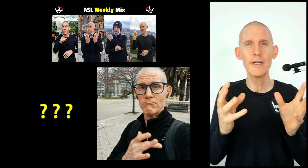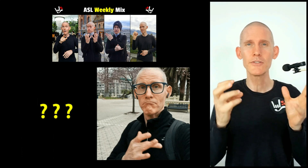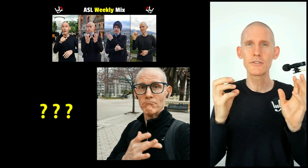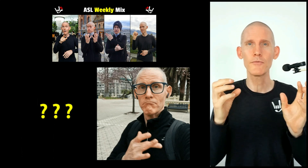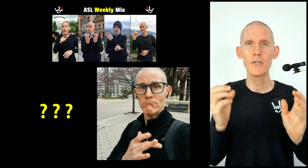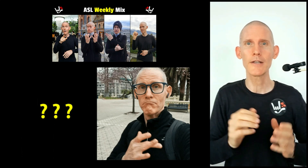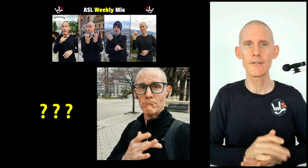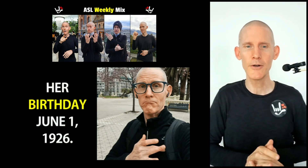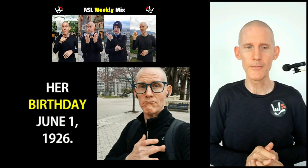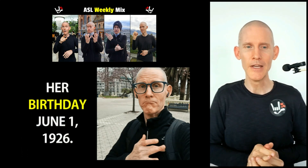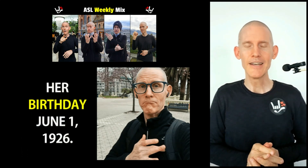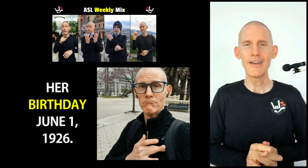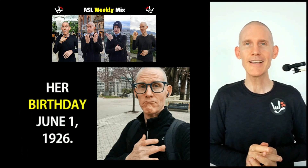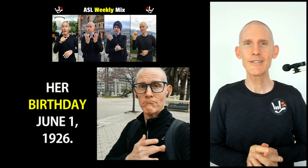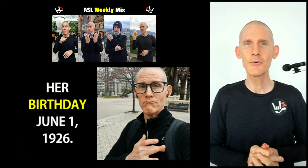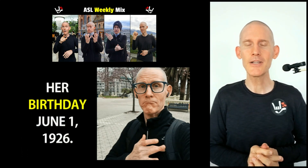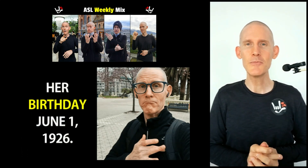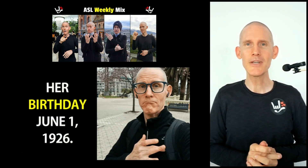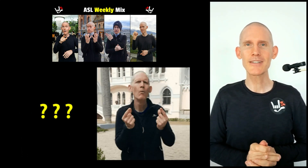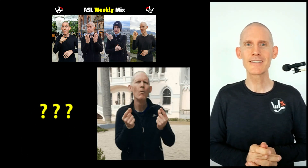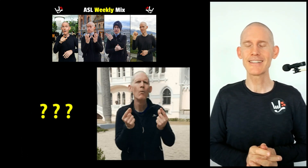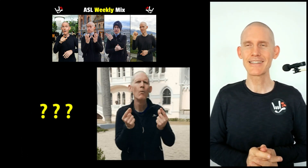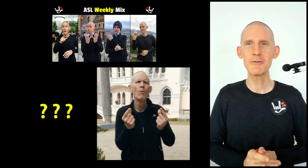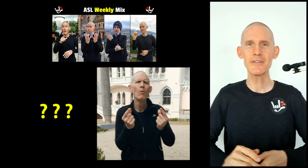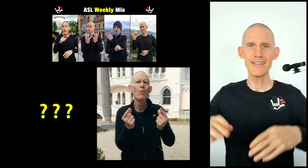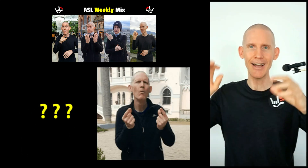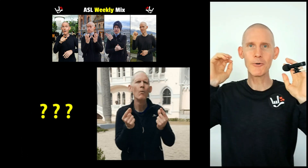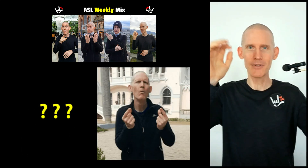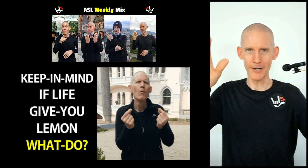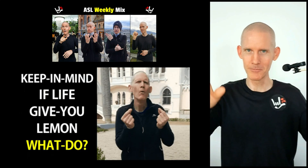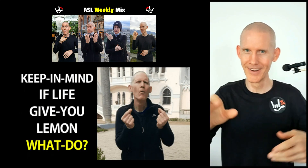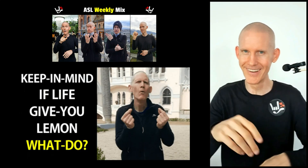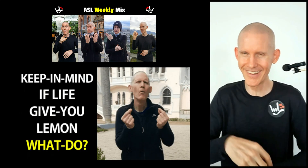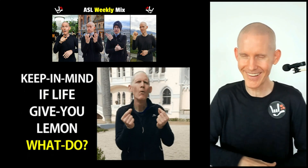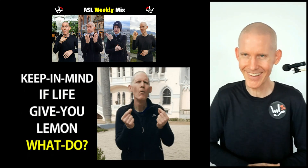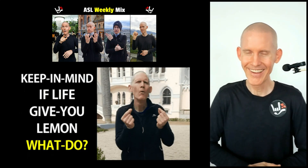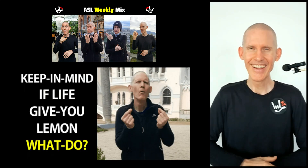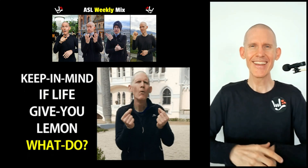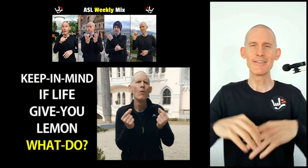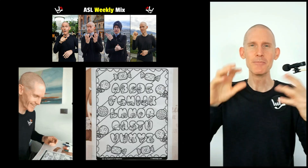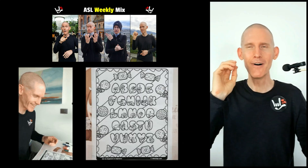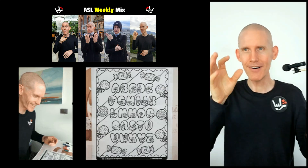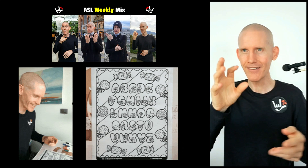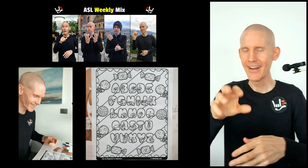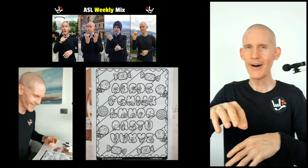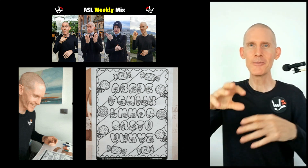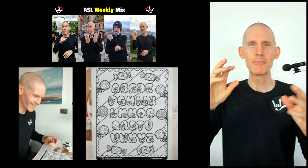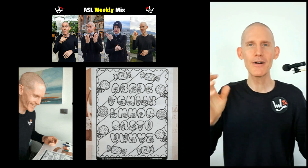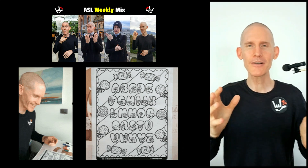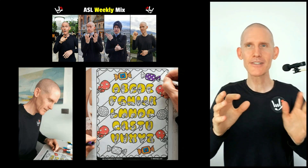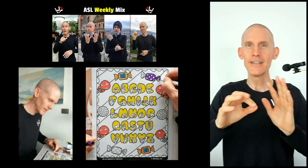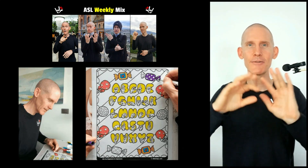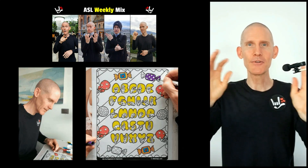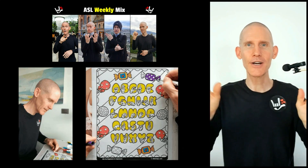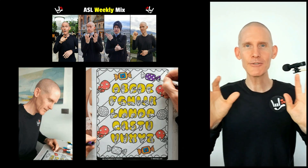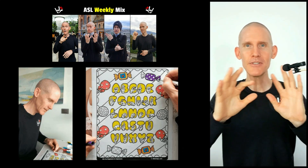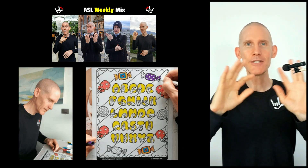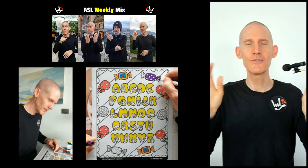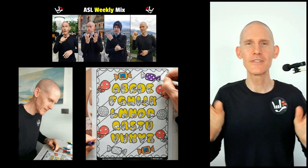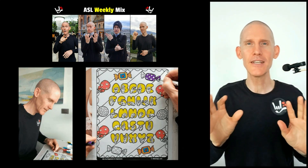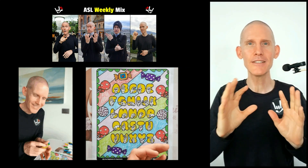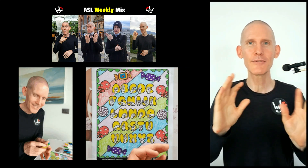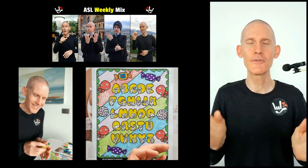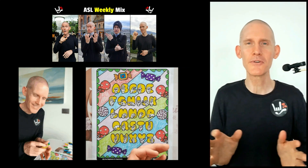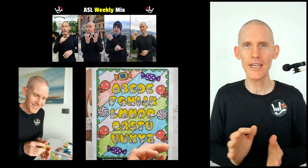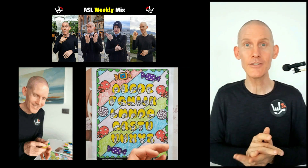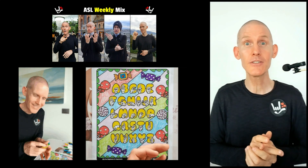fundamental signs and stuff you got to know. Now, ASL Weekly Mix is literally out there in the mall, out in parks, different countries,